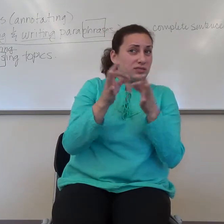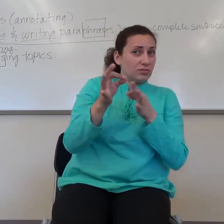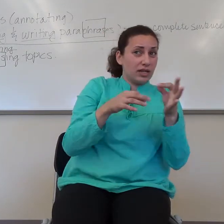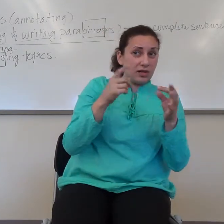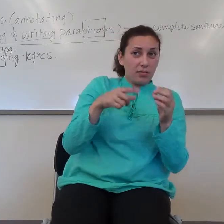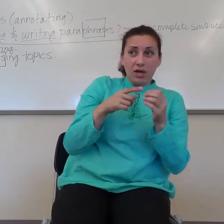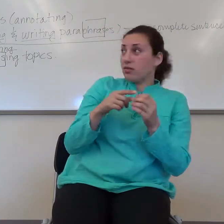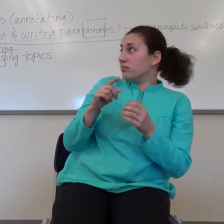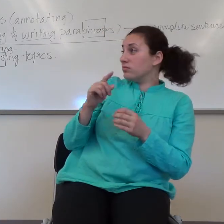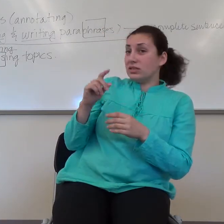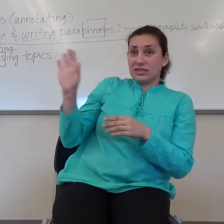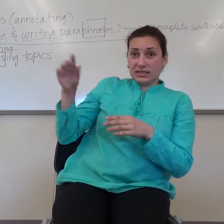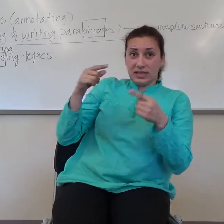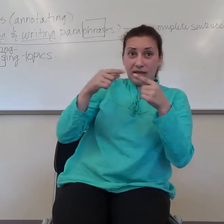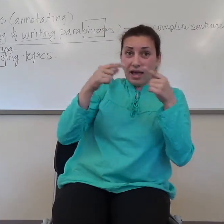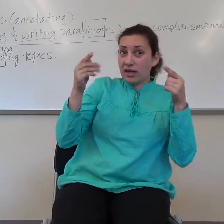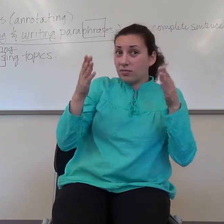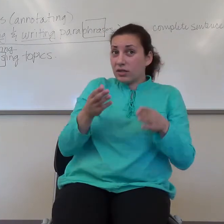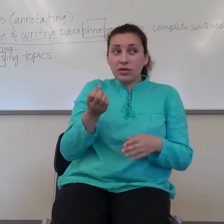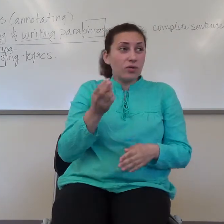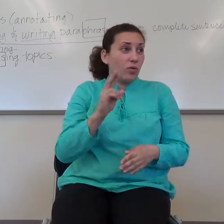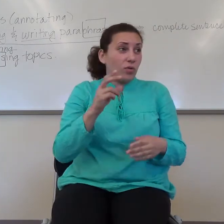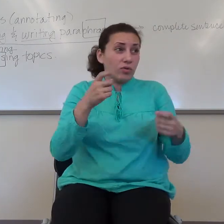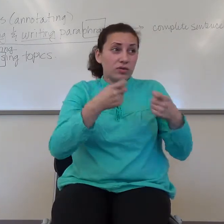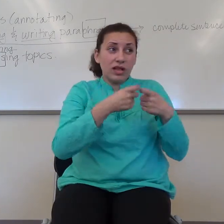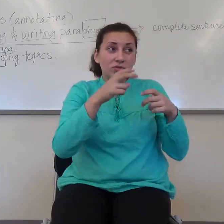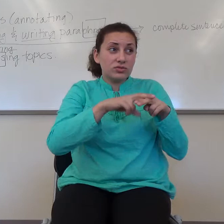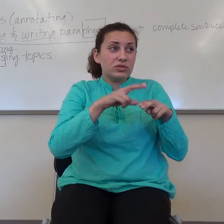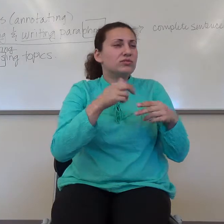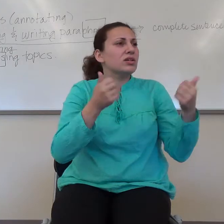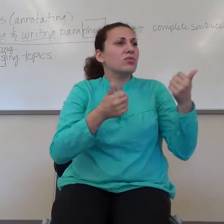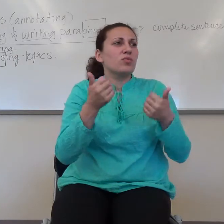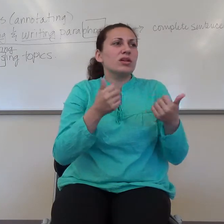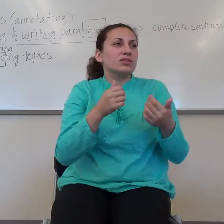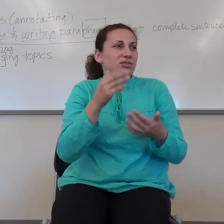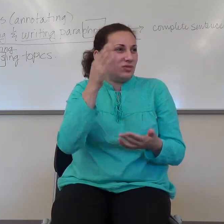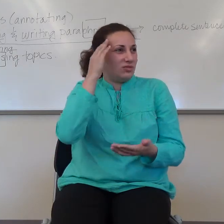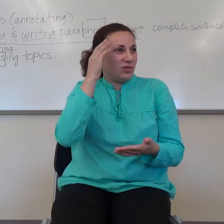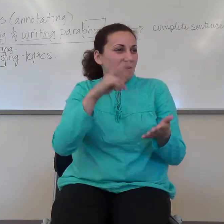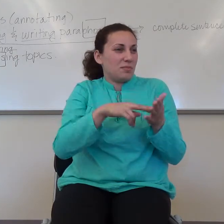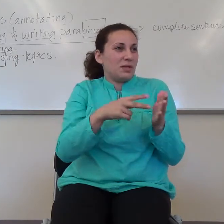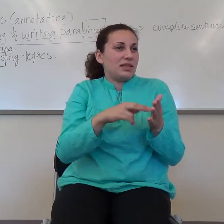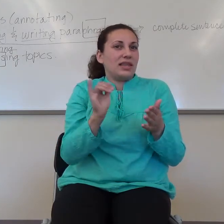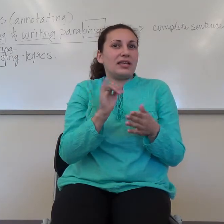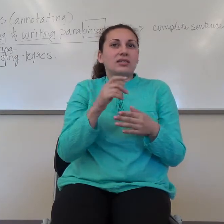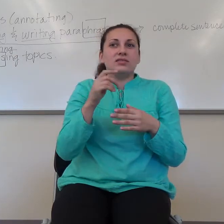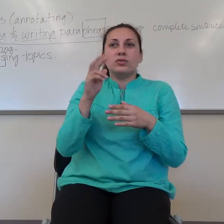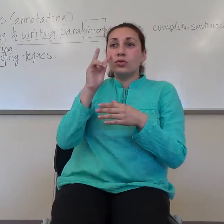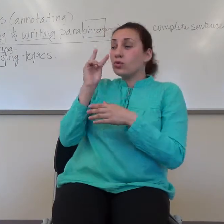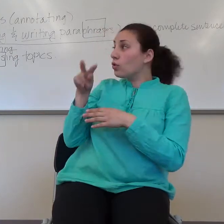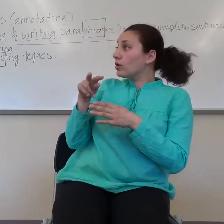Does that make sense to people? So some of these, you know, you're going to look at these and say, yeah, all of these are